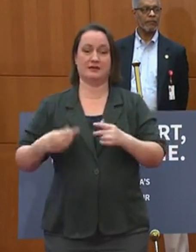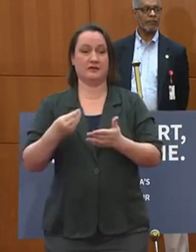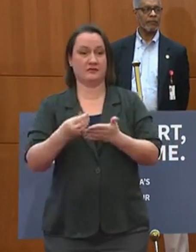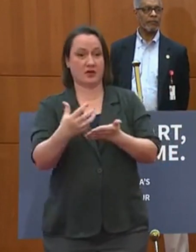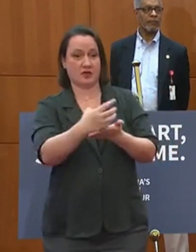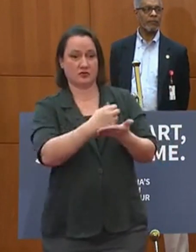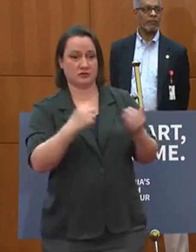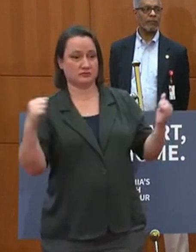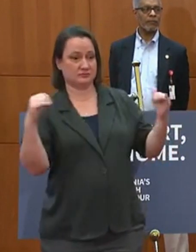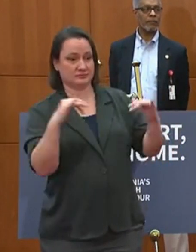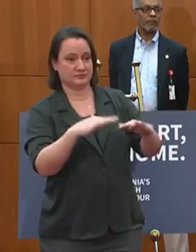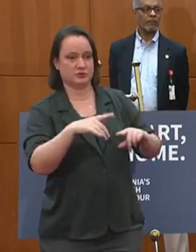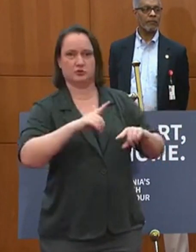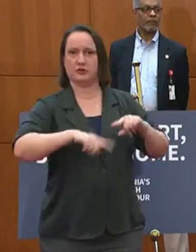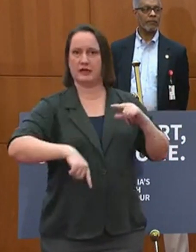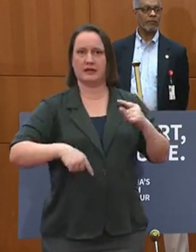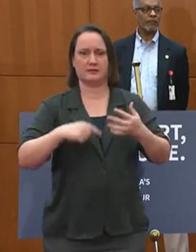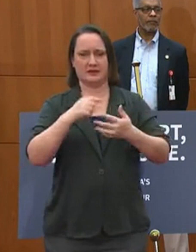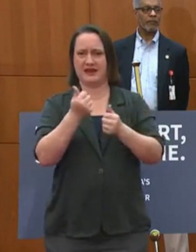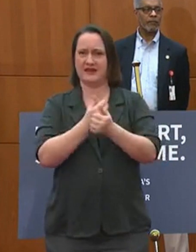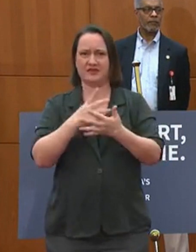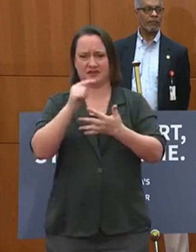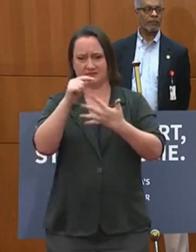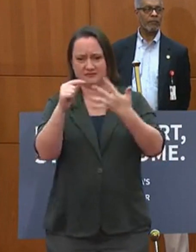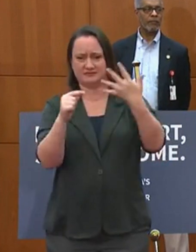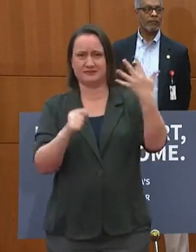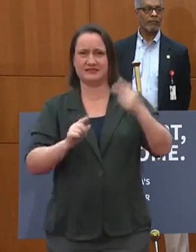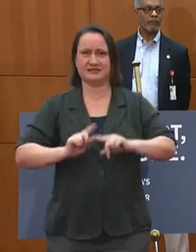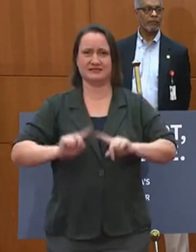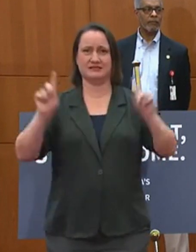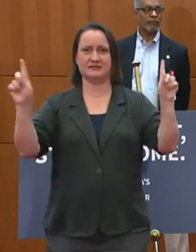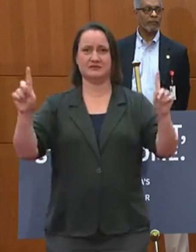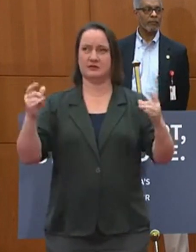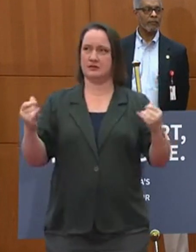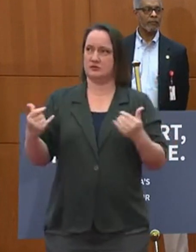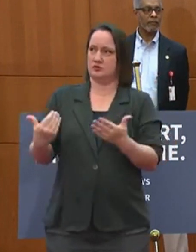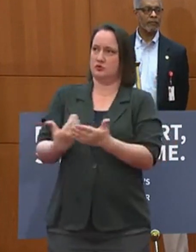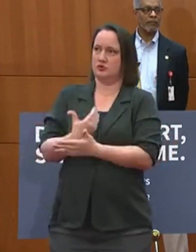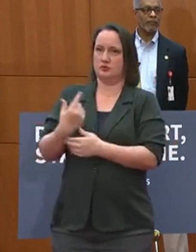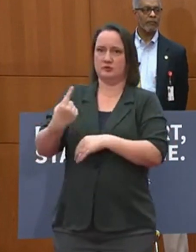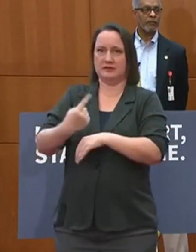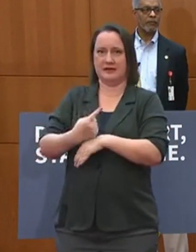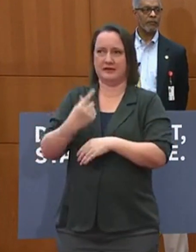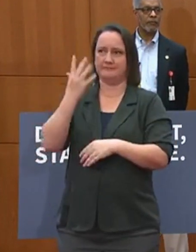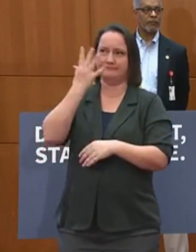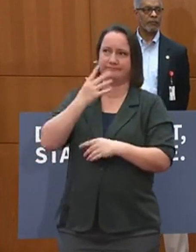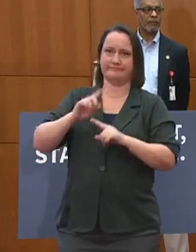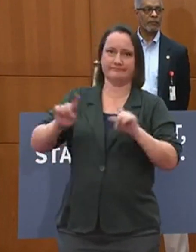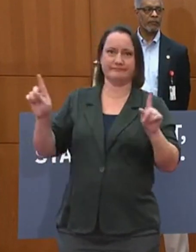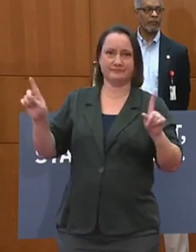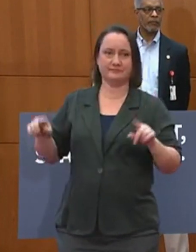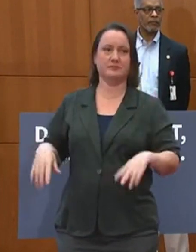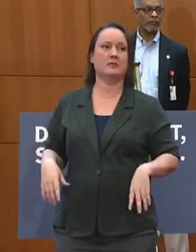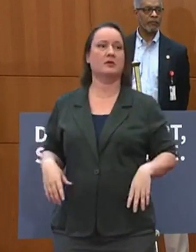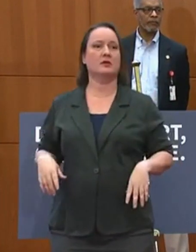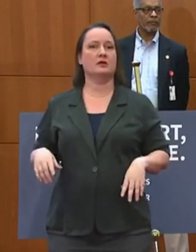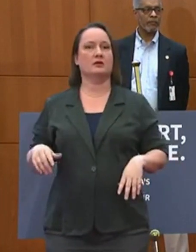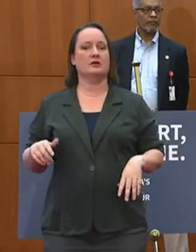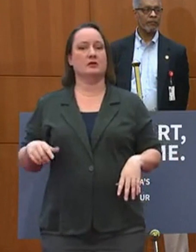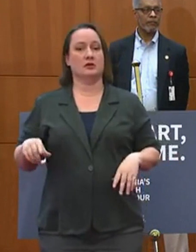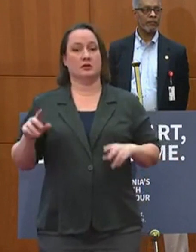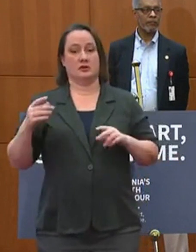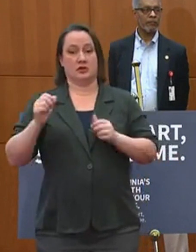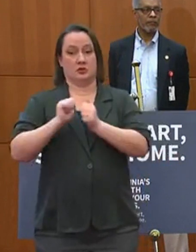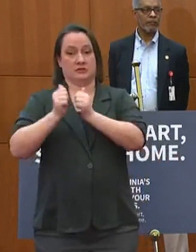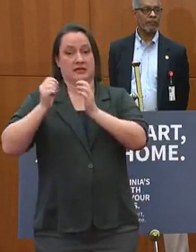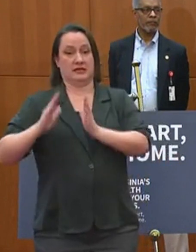fundraisers, I mean, you could go right down the list. I mean, we're living in a new day, and I think, you know, those candidates,